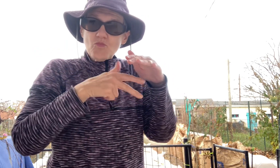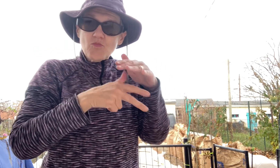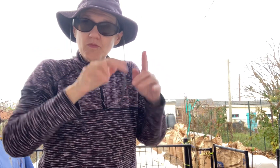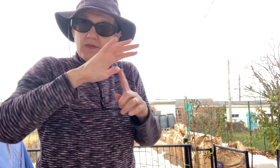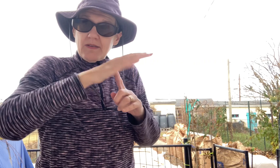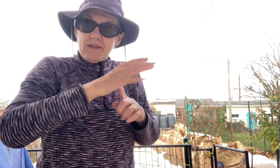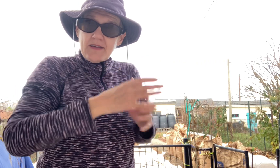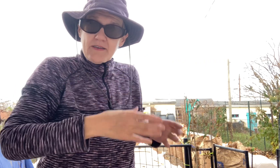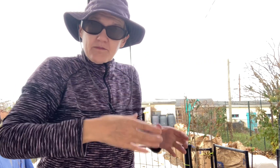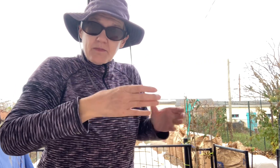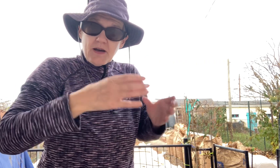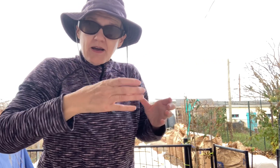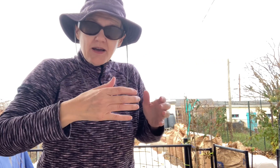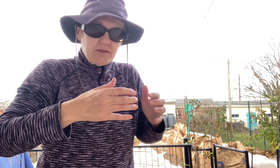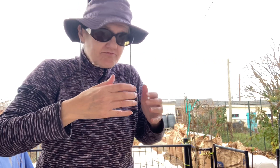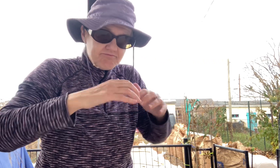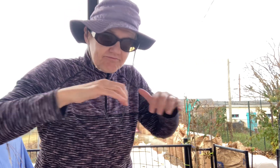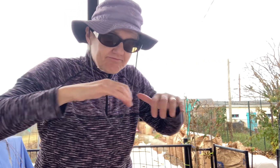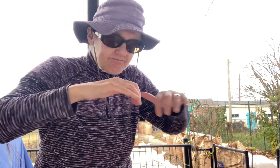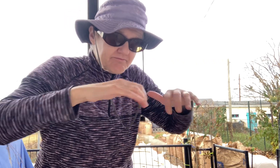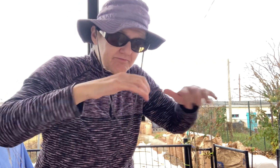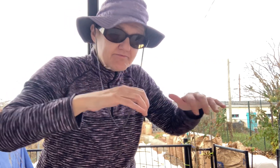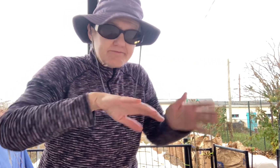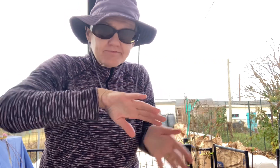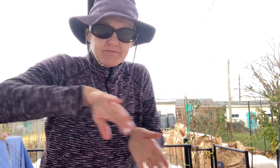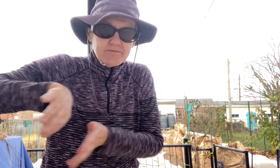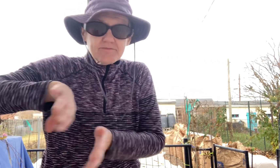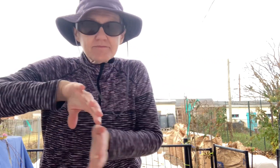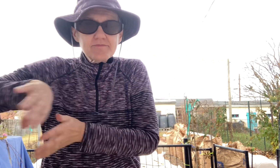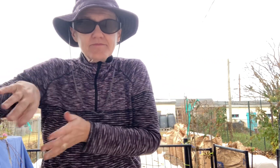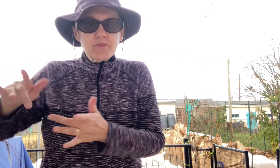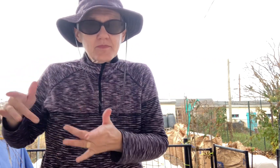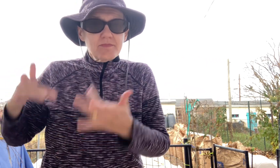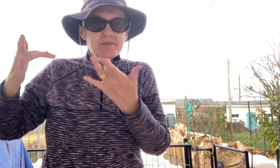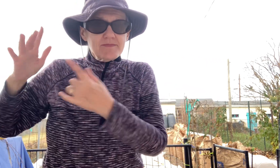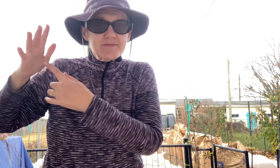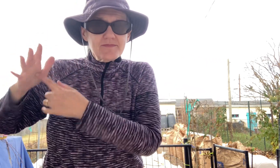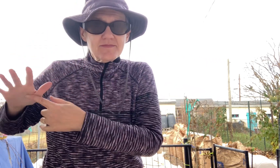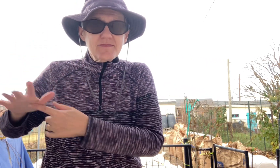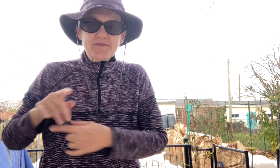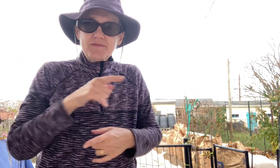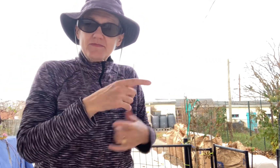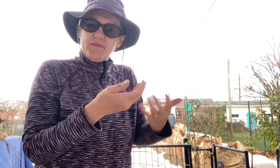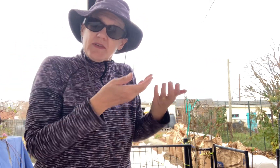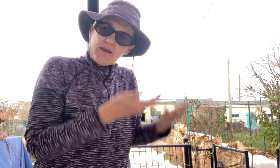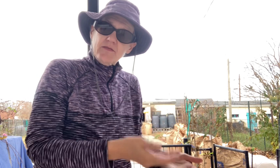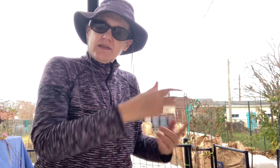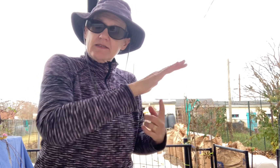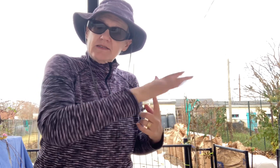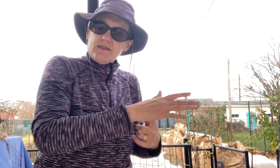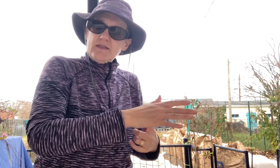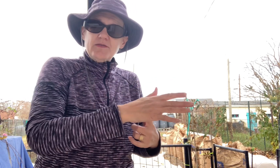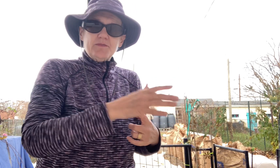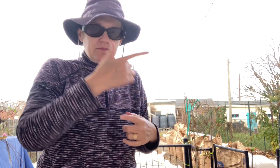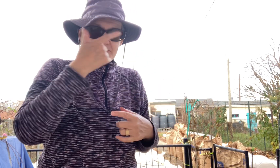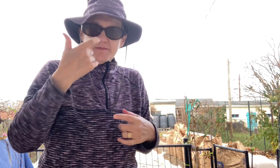this morning I went in the garage and I sorted out the light leaf bags from the heavier